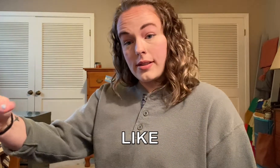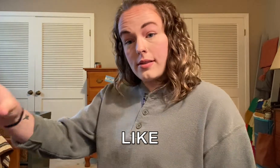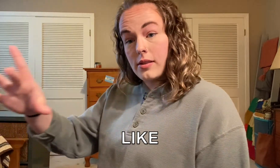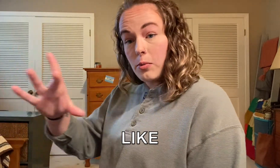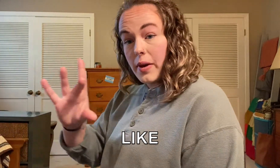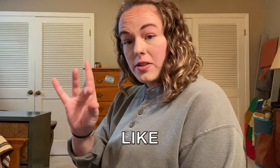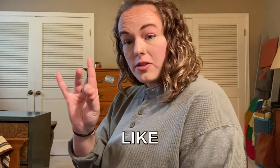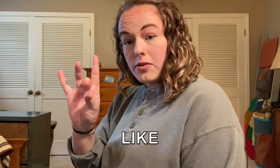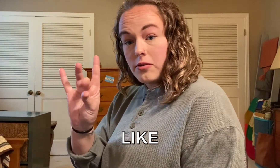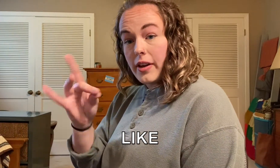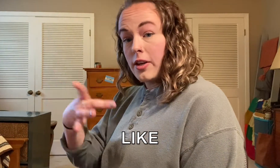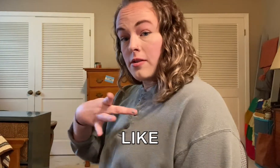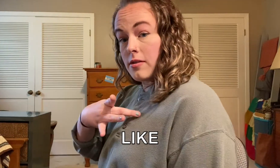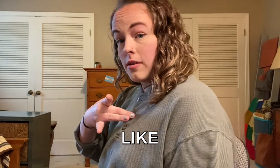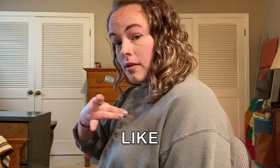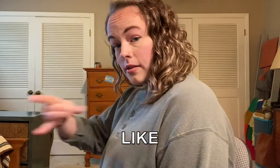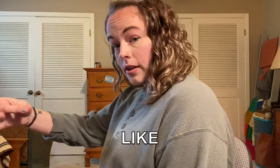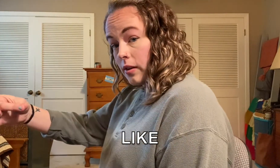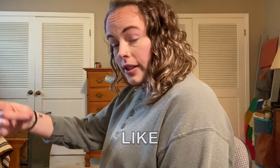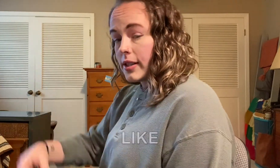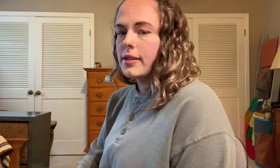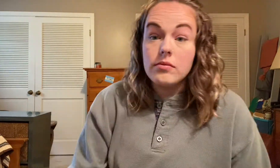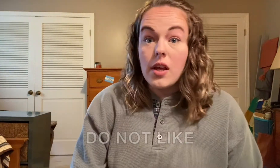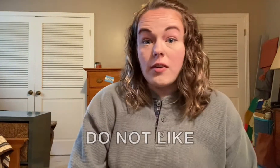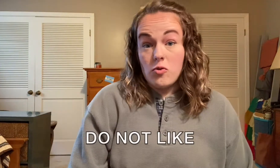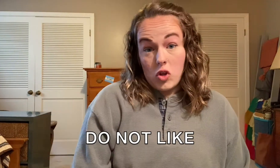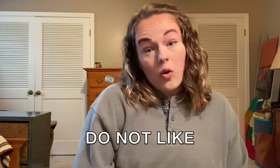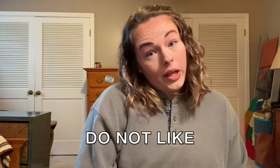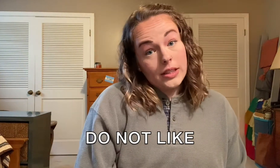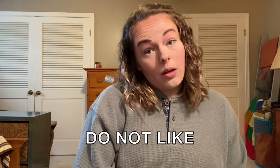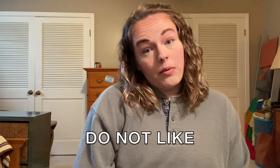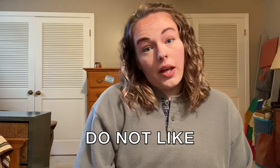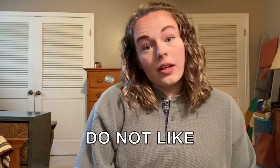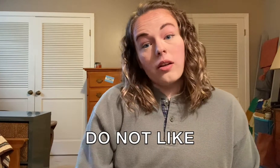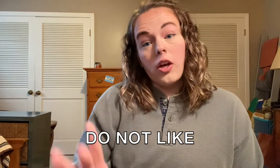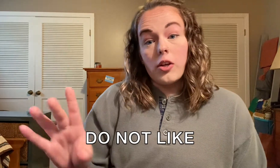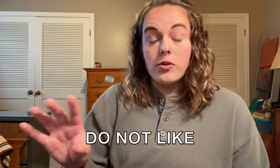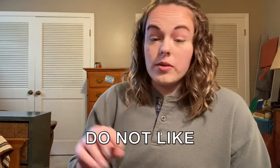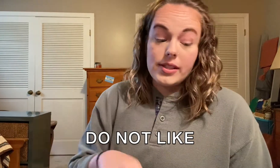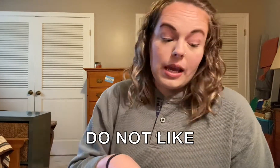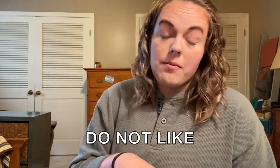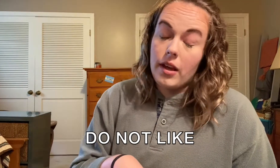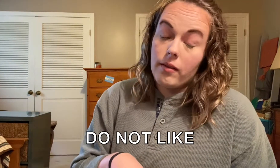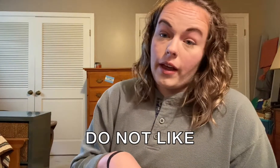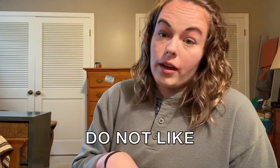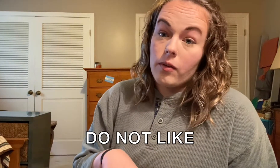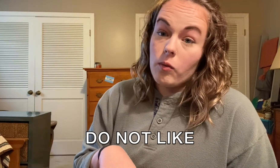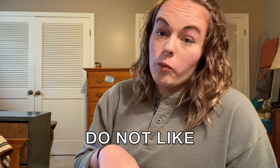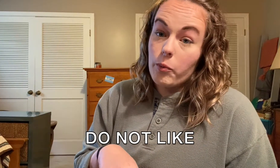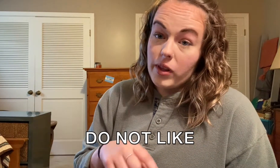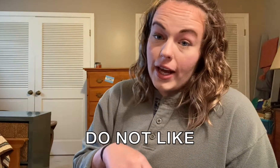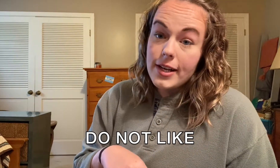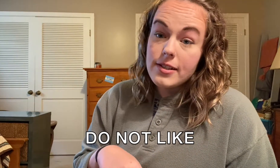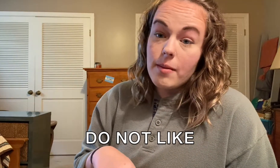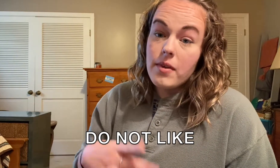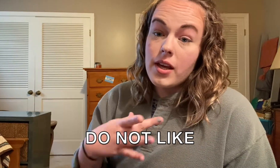this. You pinch your two fingers, you go like this. If you don't like something, you do the same thing like when we liked something.